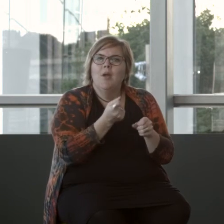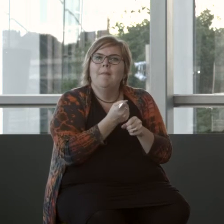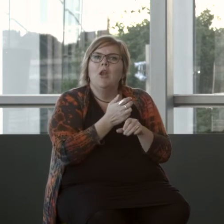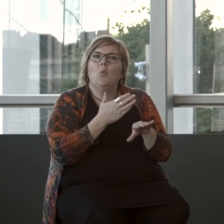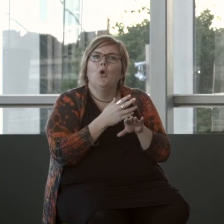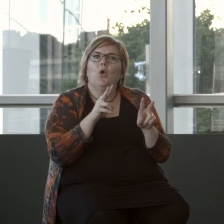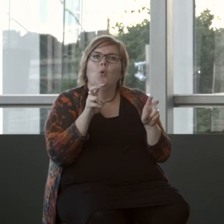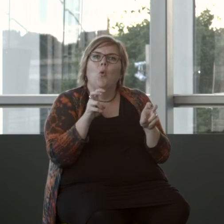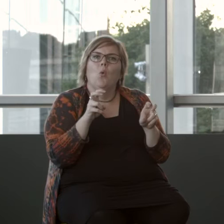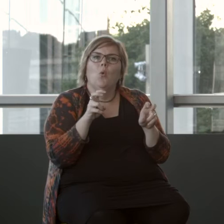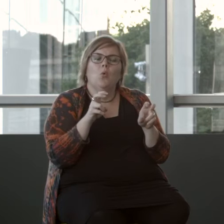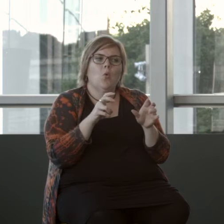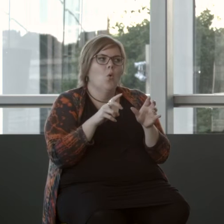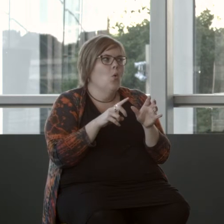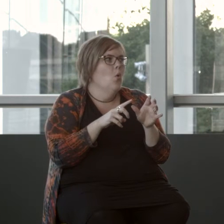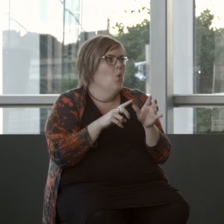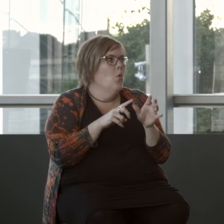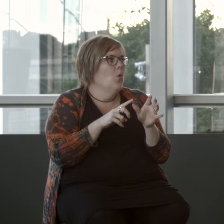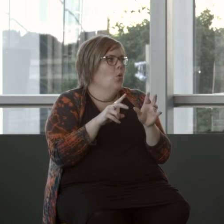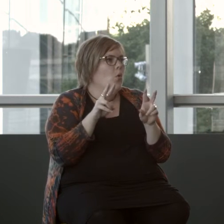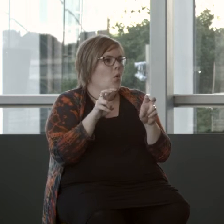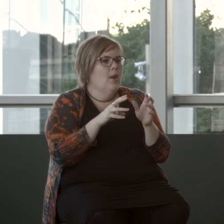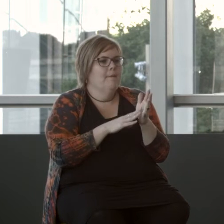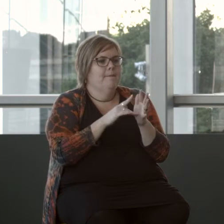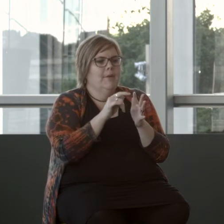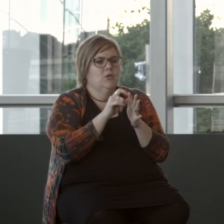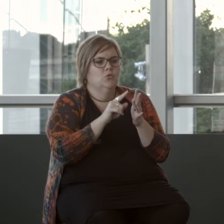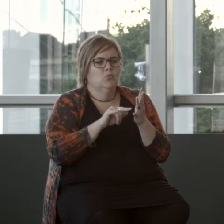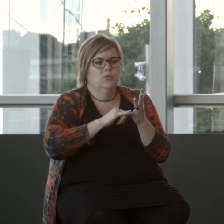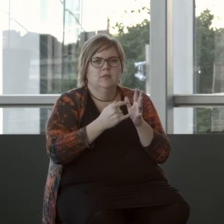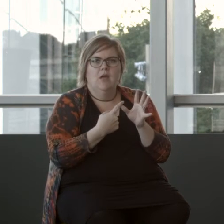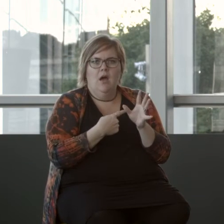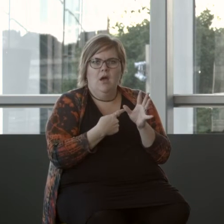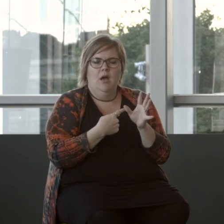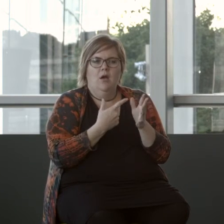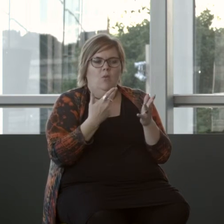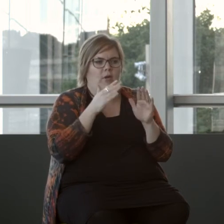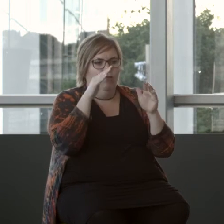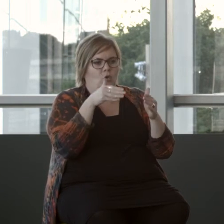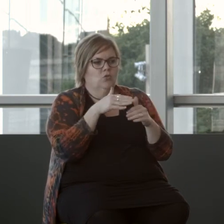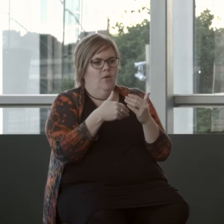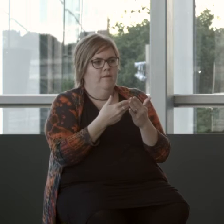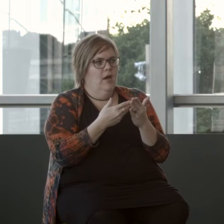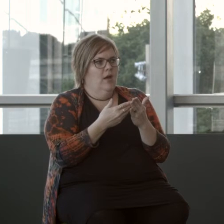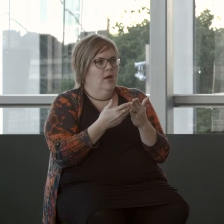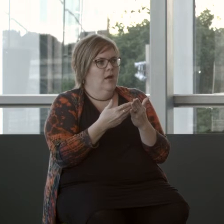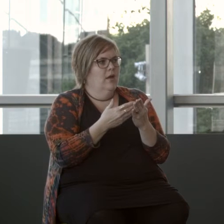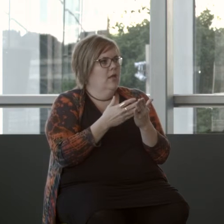called Ovid's Medusa, mm-hmm. Where you focus on this